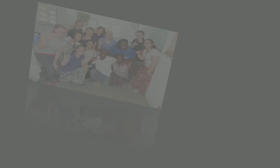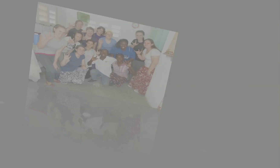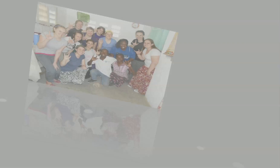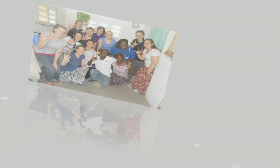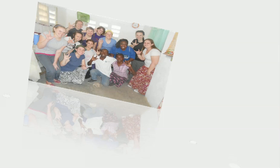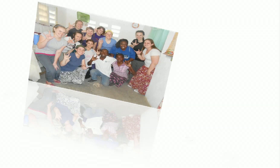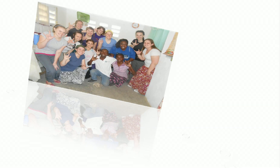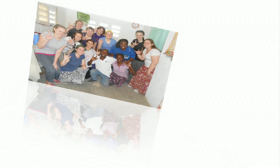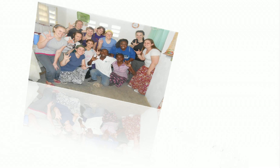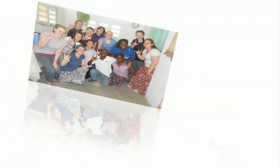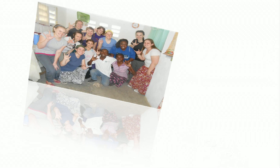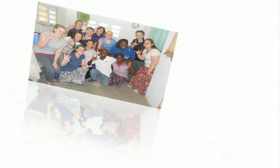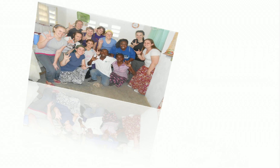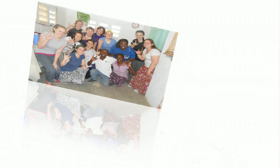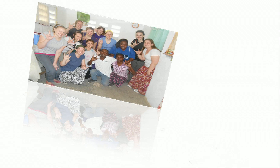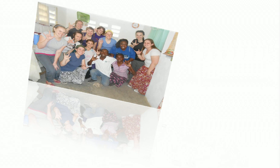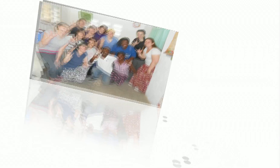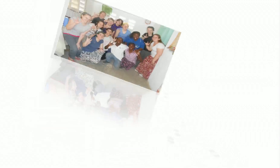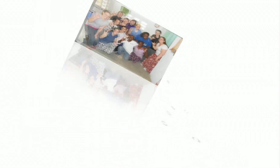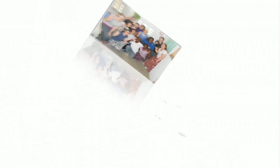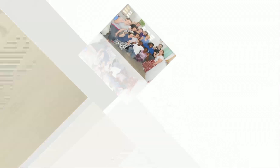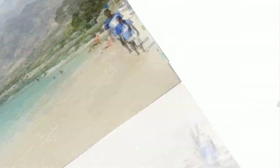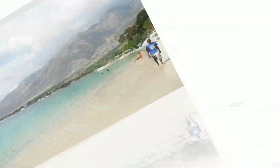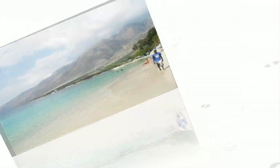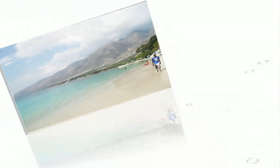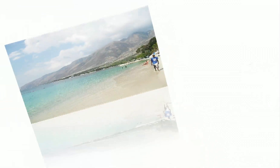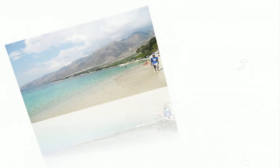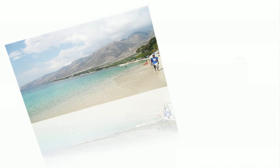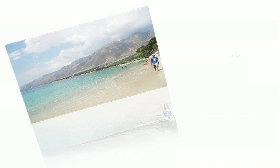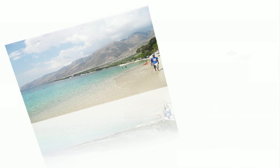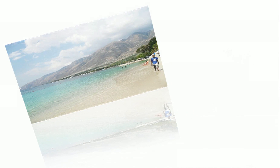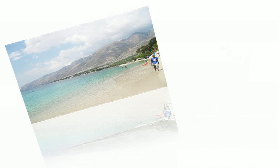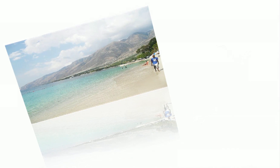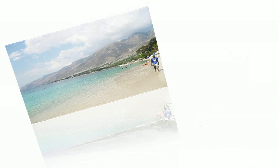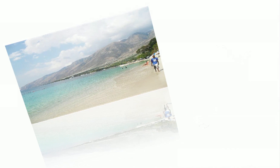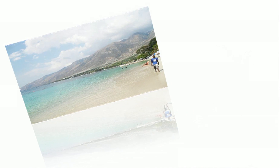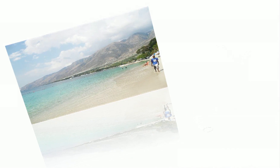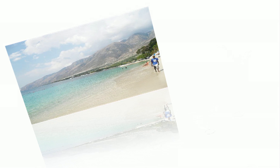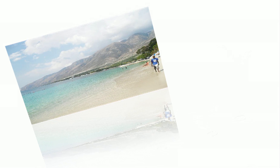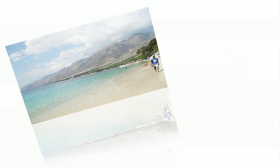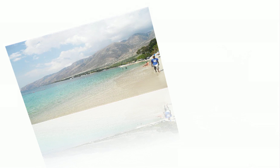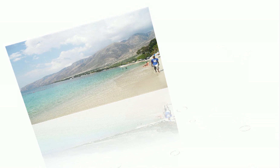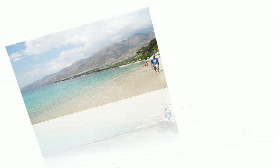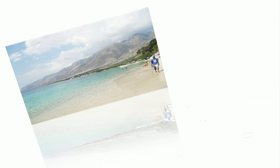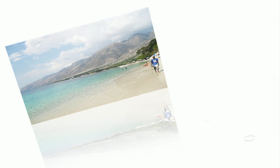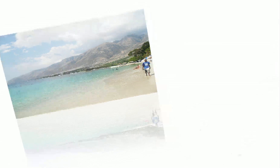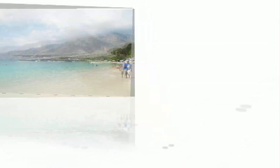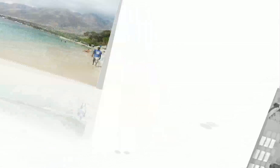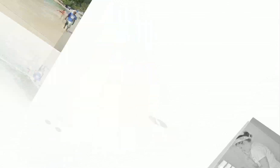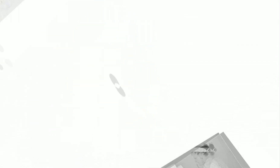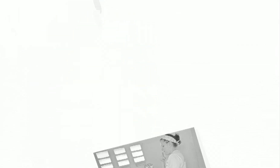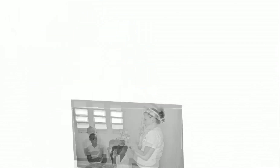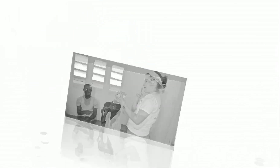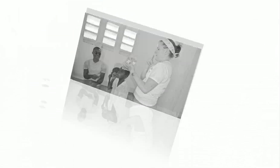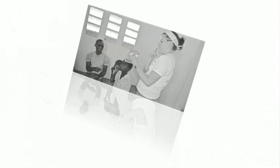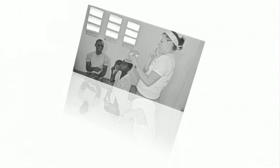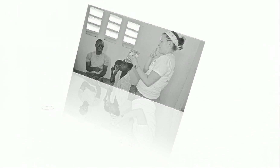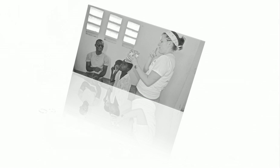So there was 11 of us, and we formed this group and we went to Haiti, which is very exciting to actually have some hands-on experience with